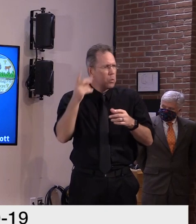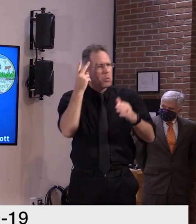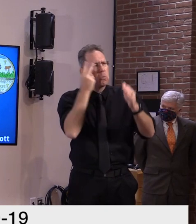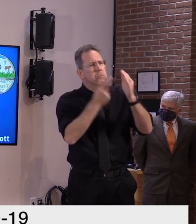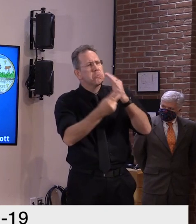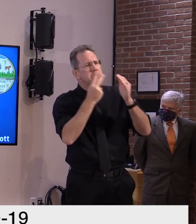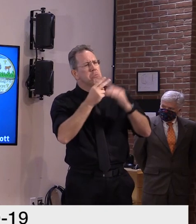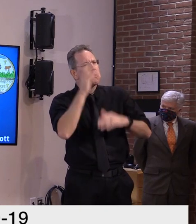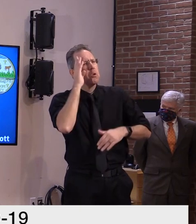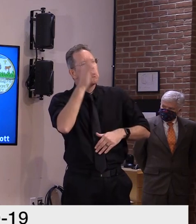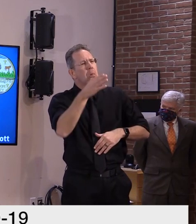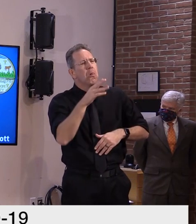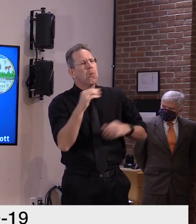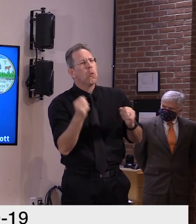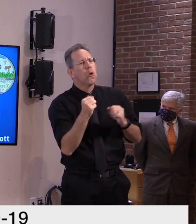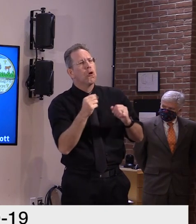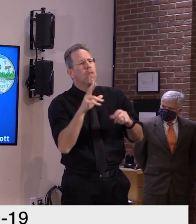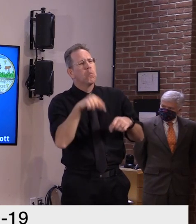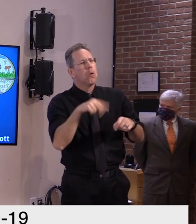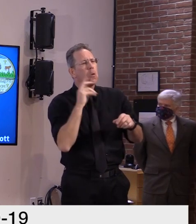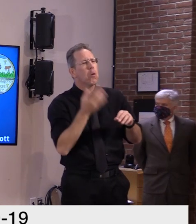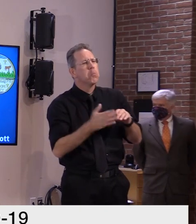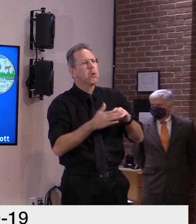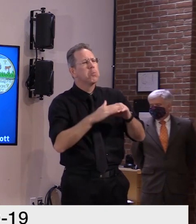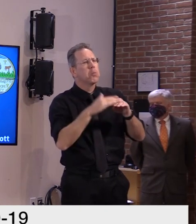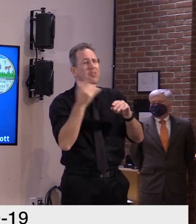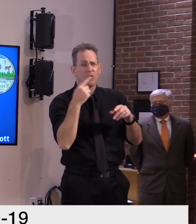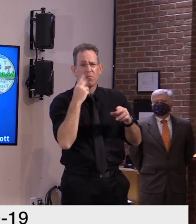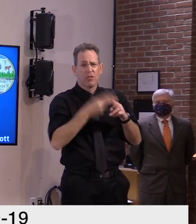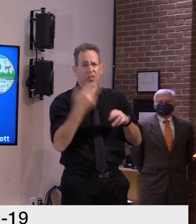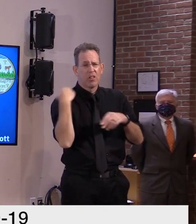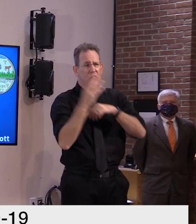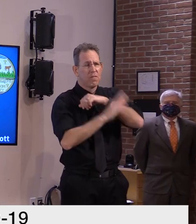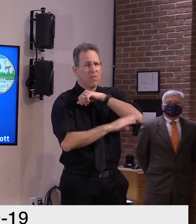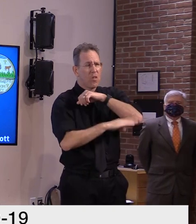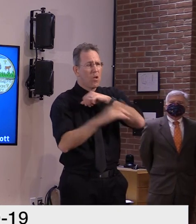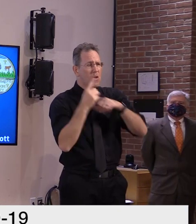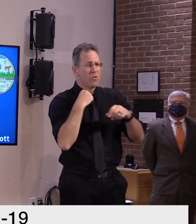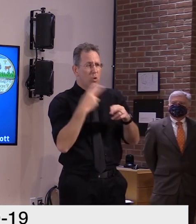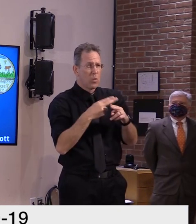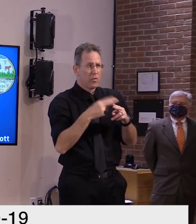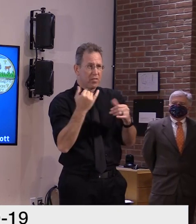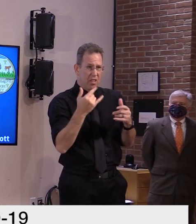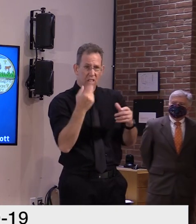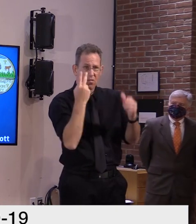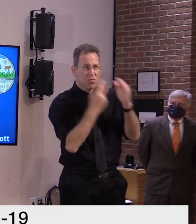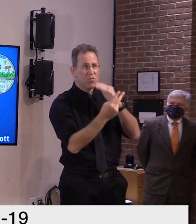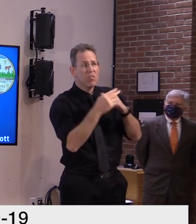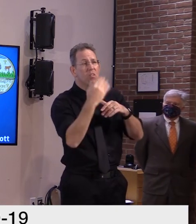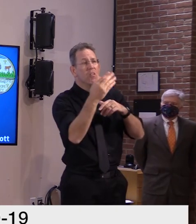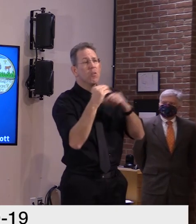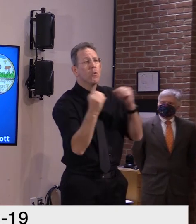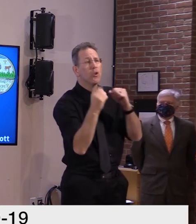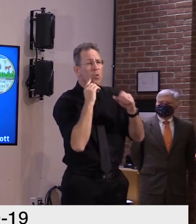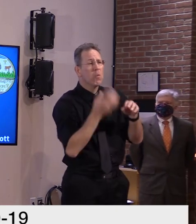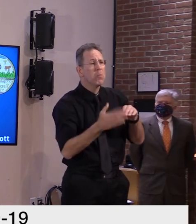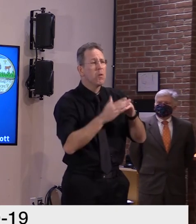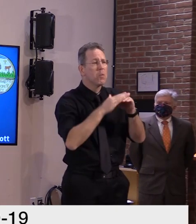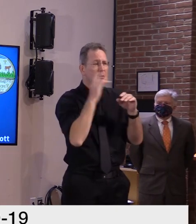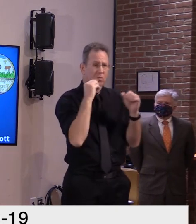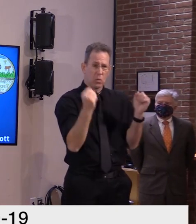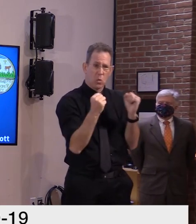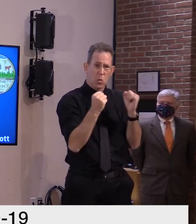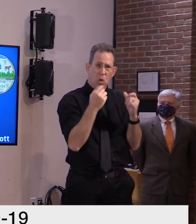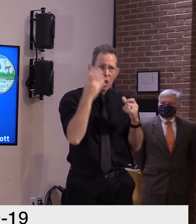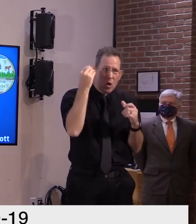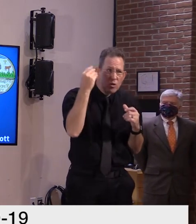more reflective of the large-scale increase in the states around us, all of them? And